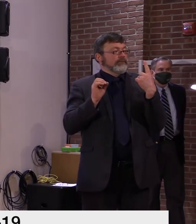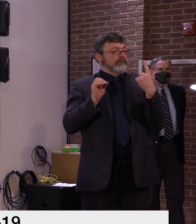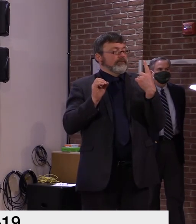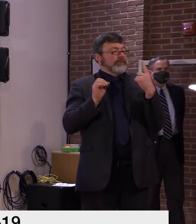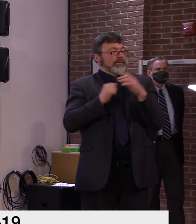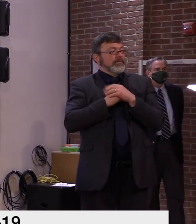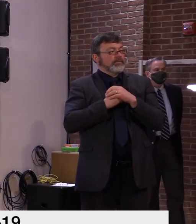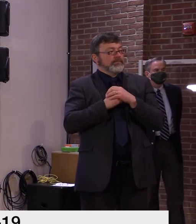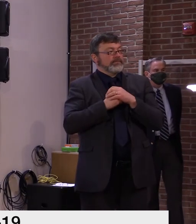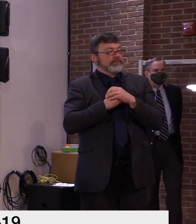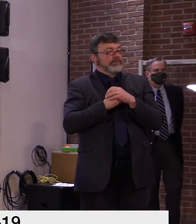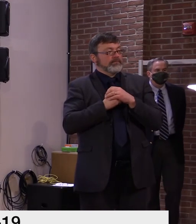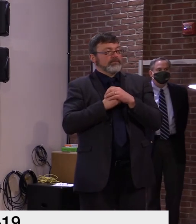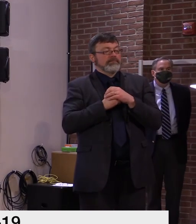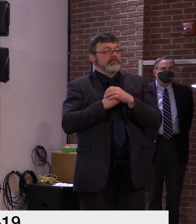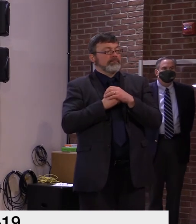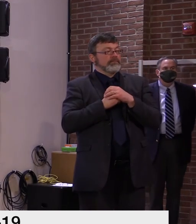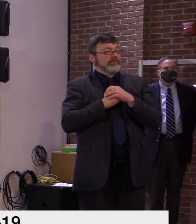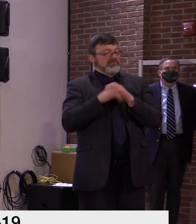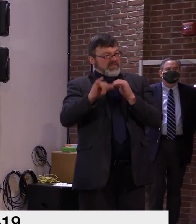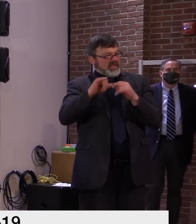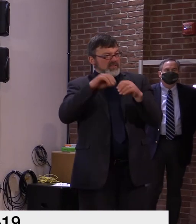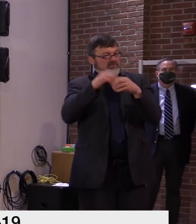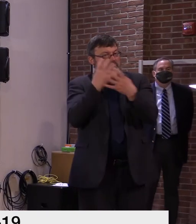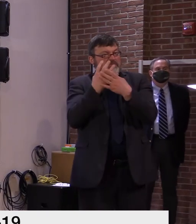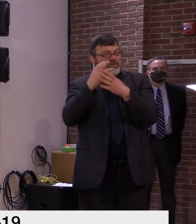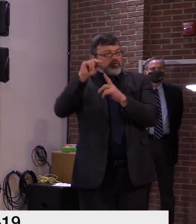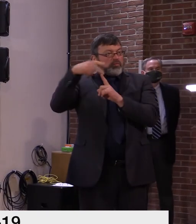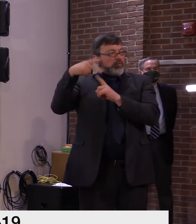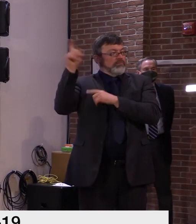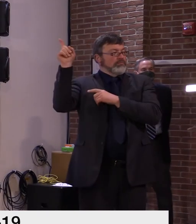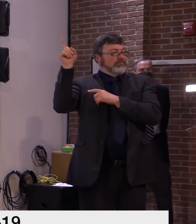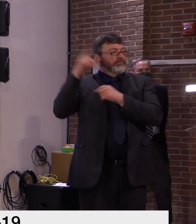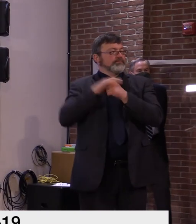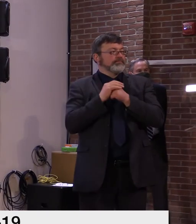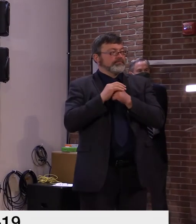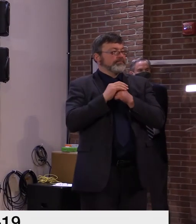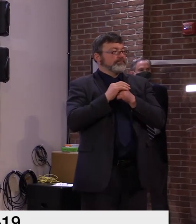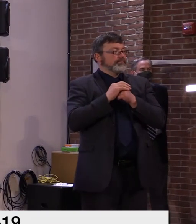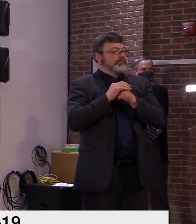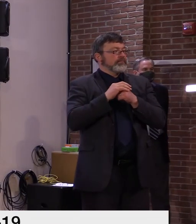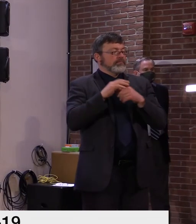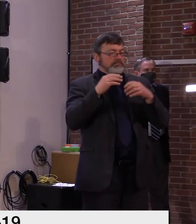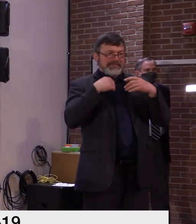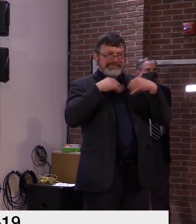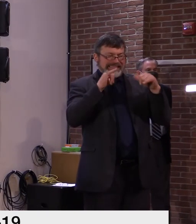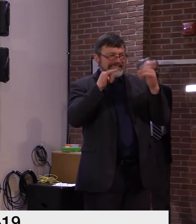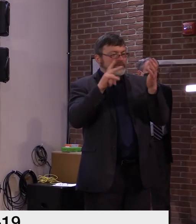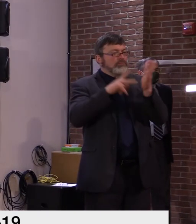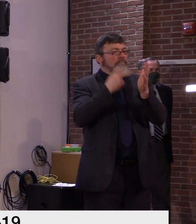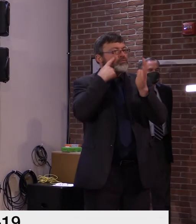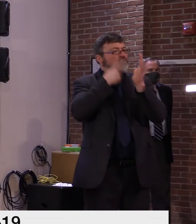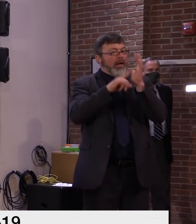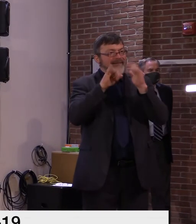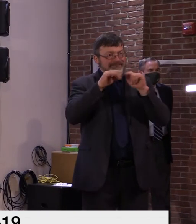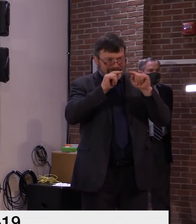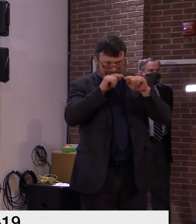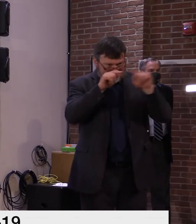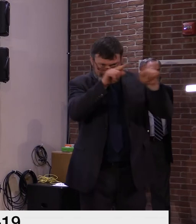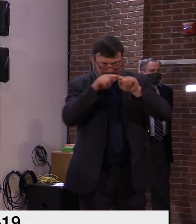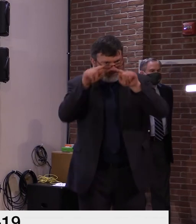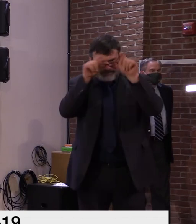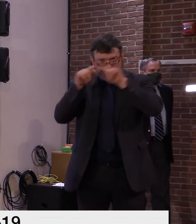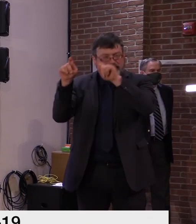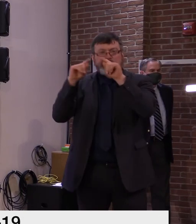at, we'll continue to test to make sure that we have a handle on that. In terms of lockdown,